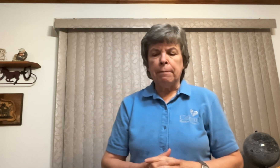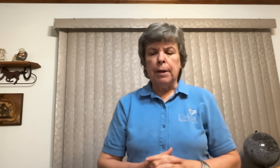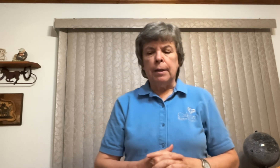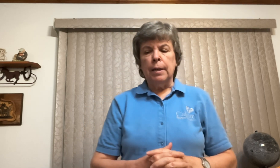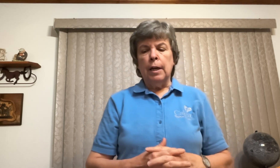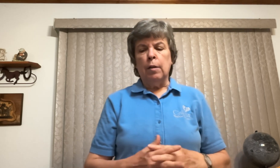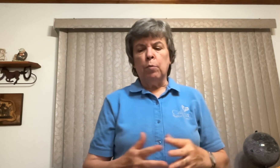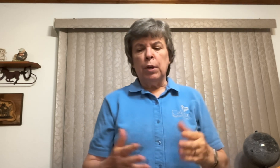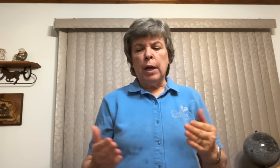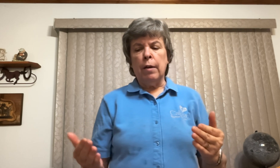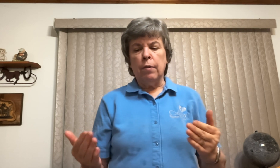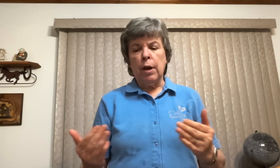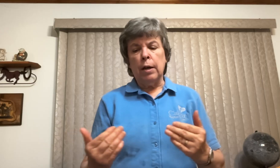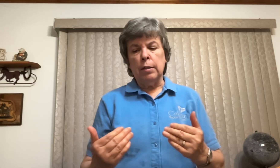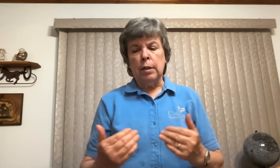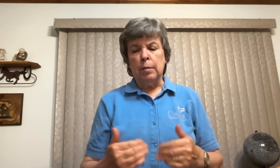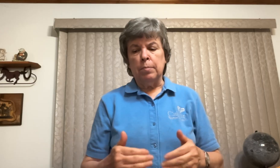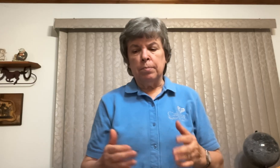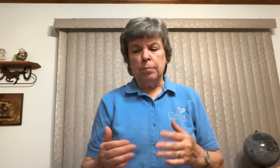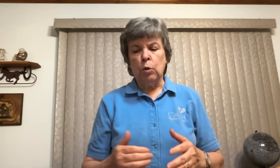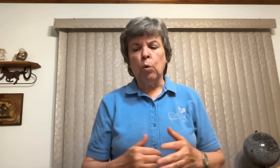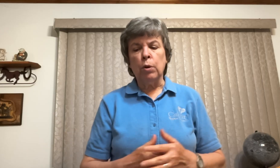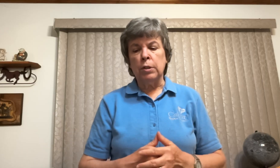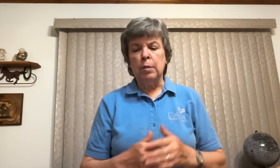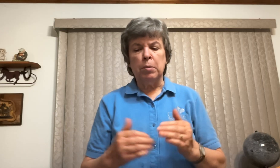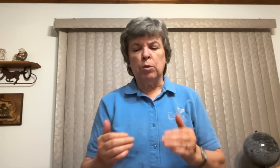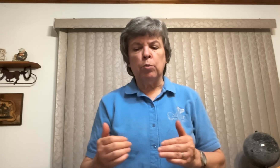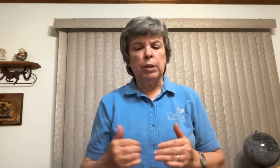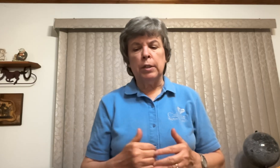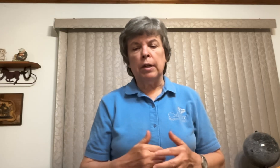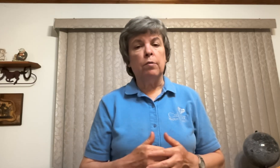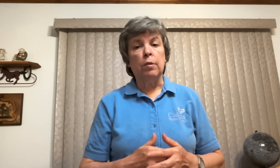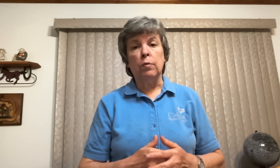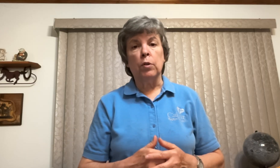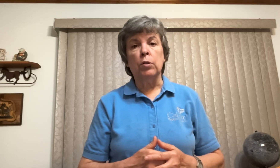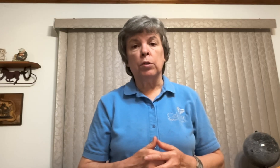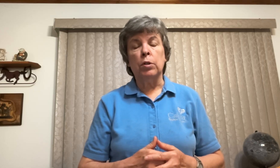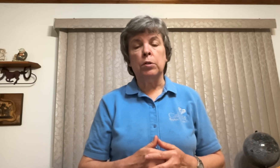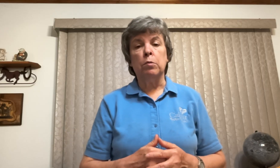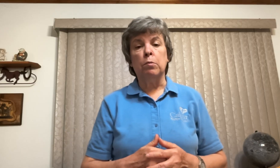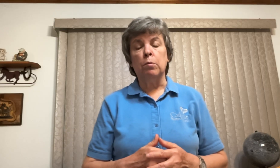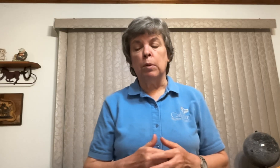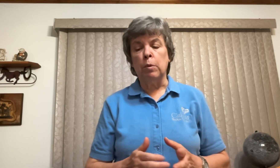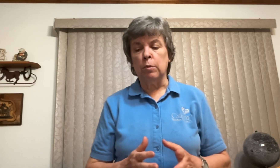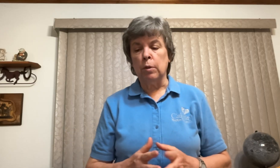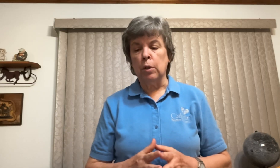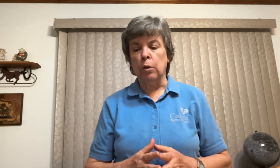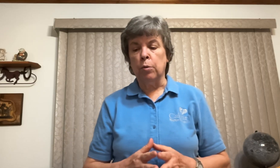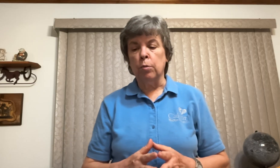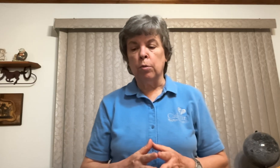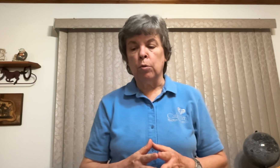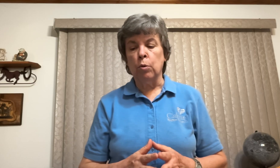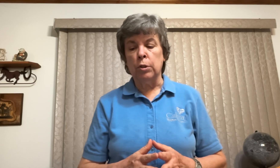Okay, and we have that chorus in between every verse, so we won't go through the chorus each